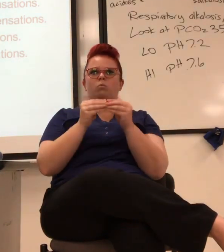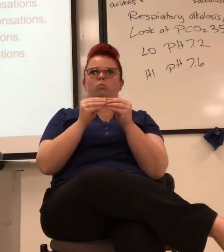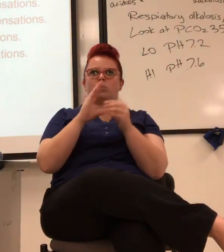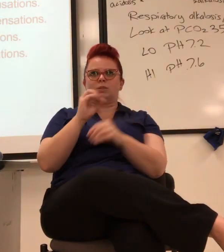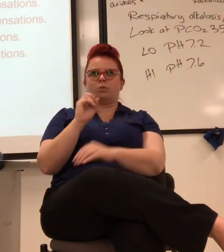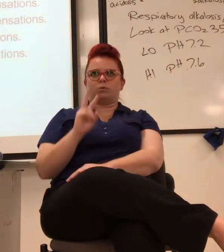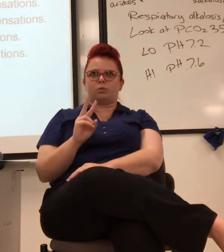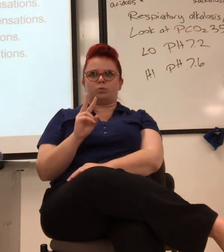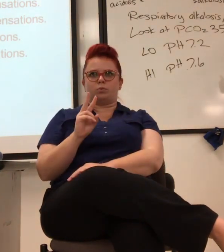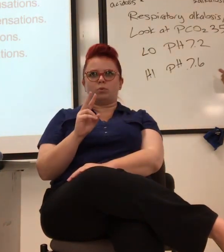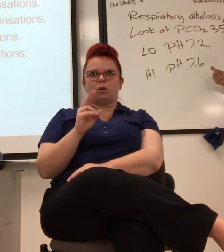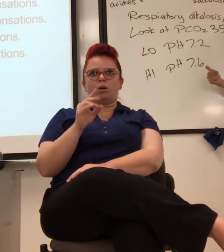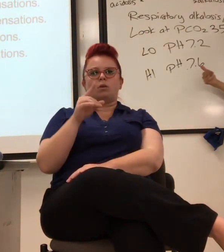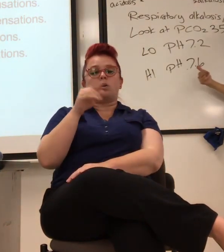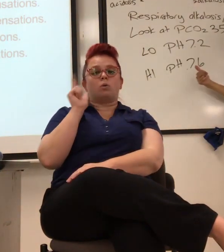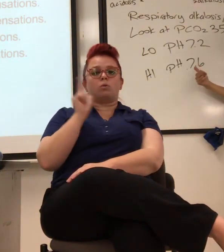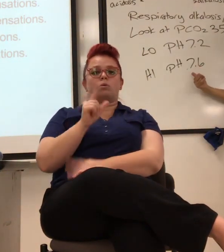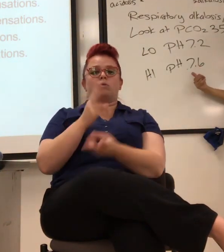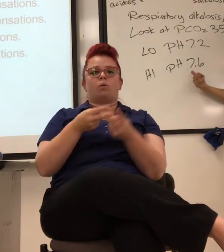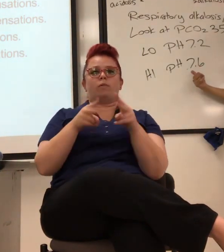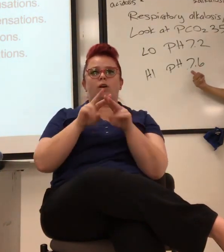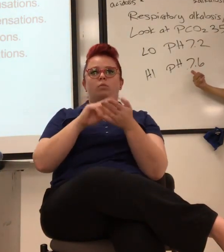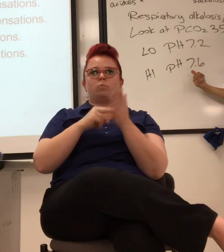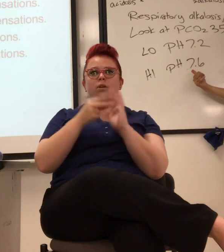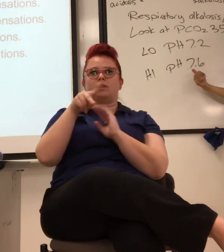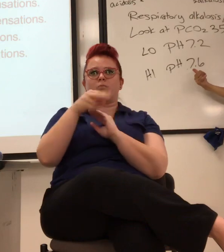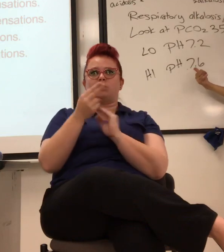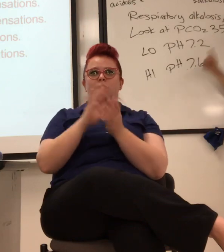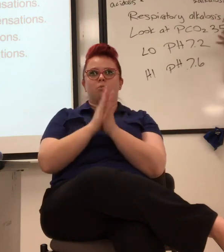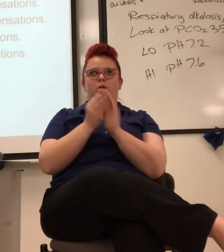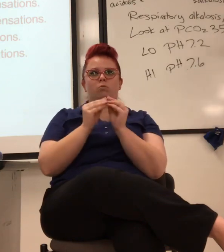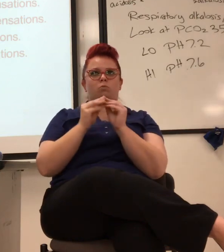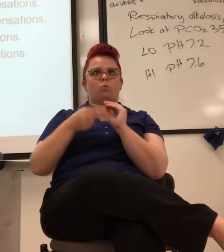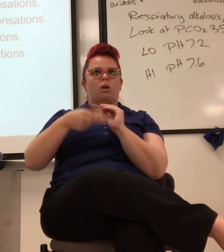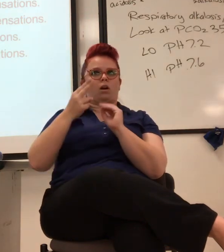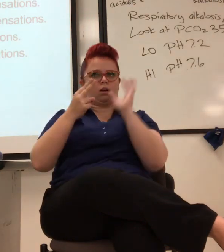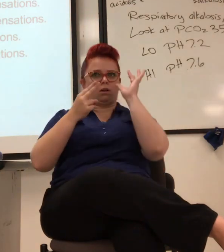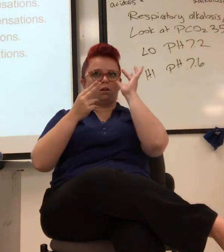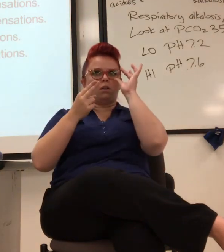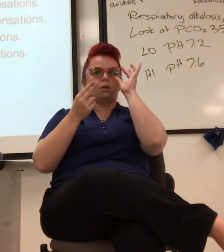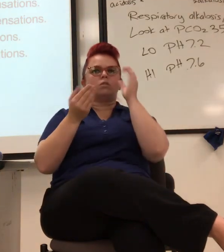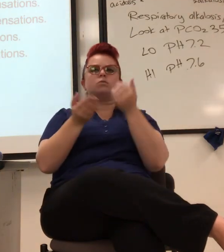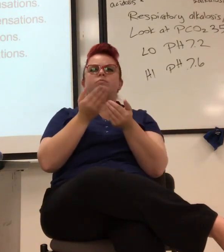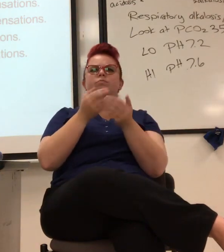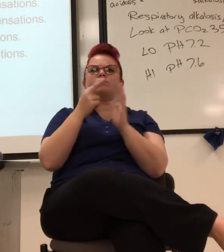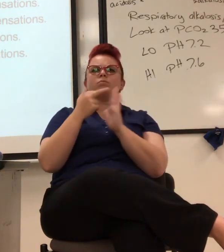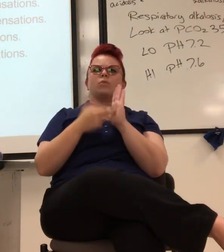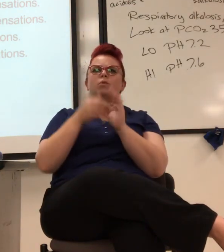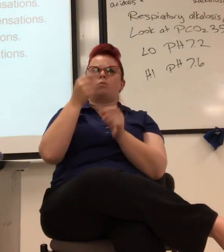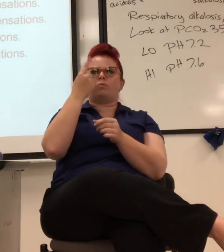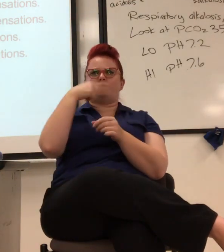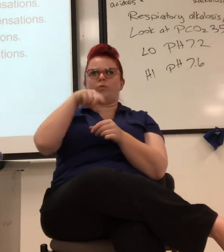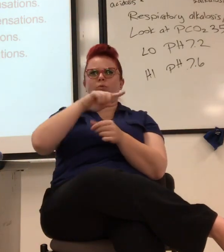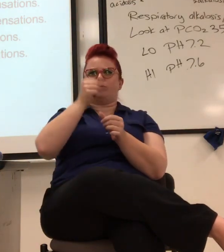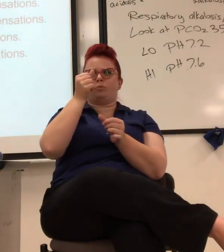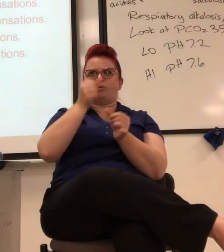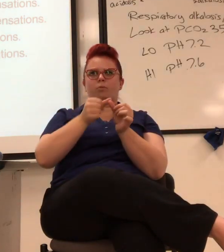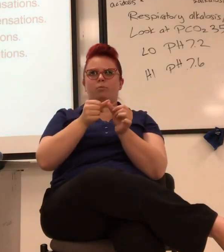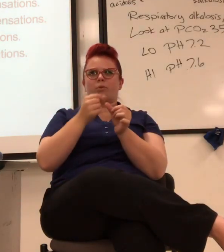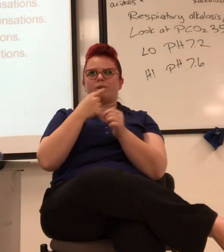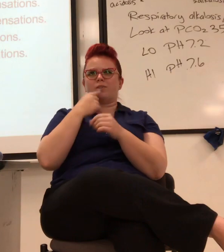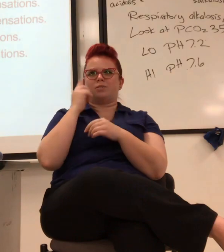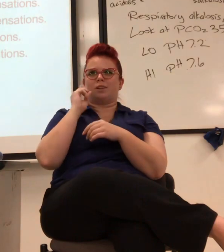So think about this equation now. If this is low on this side, it makes the reaction go to the